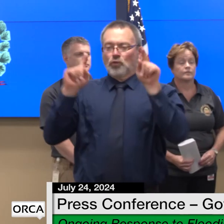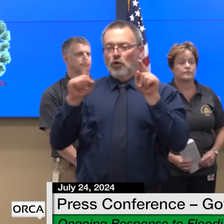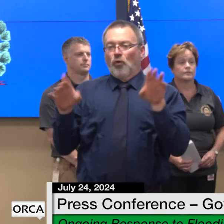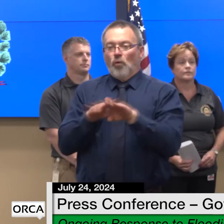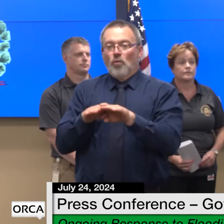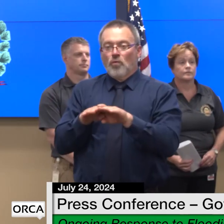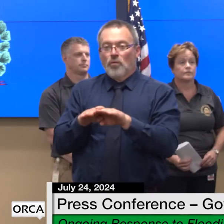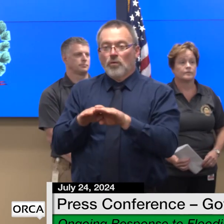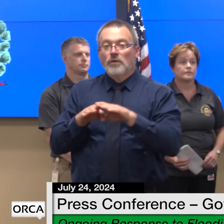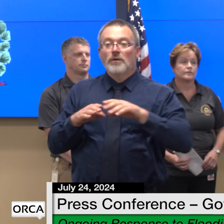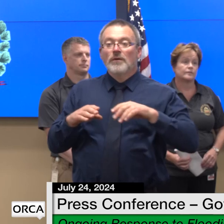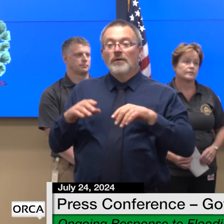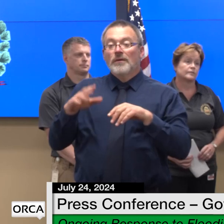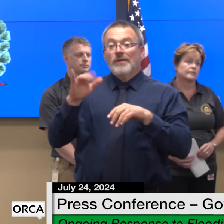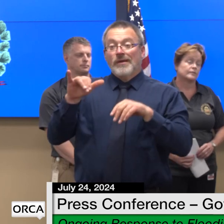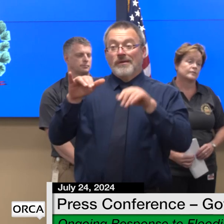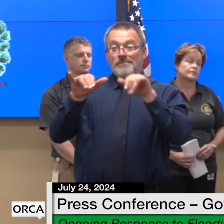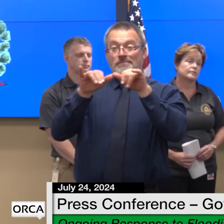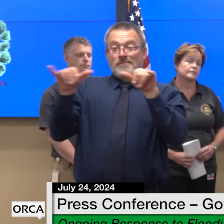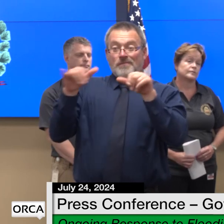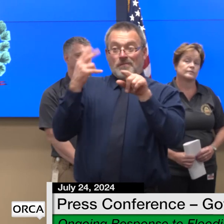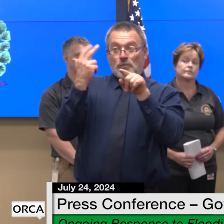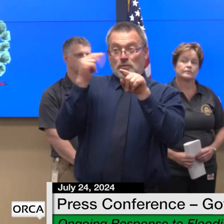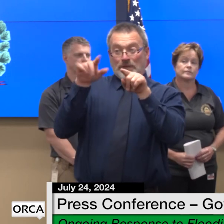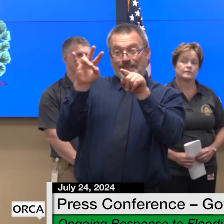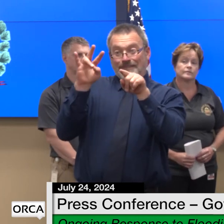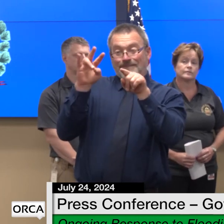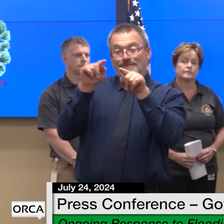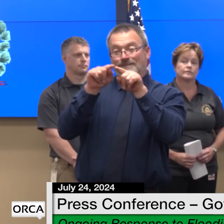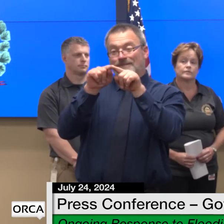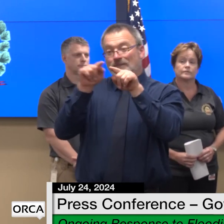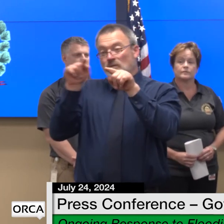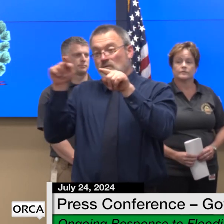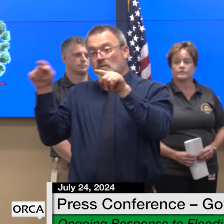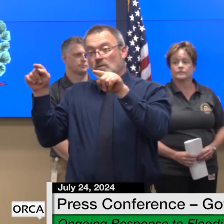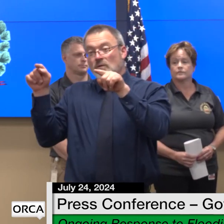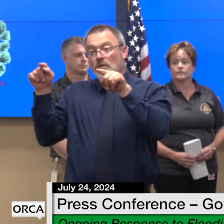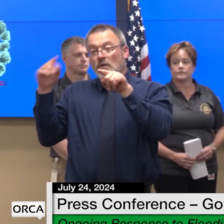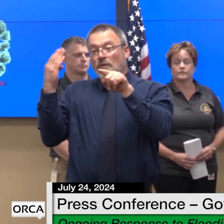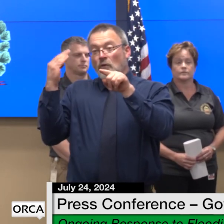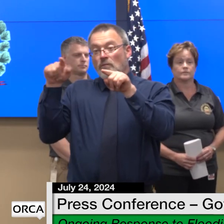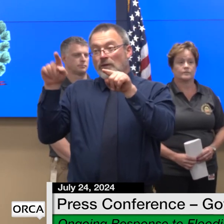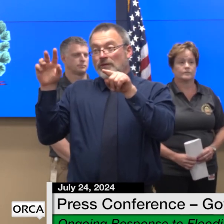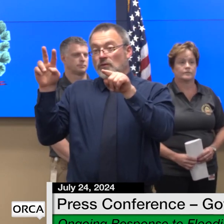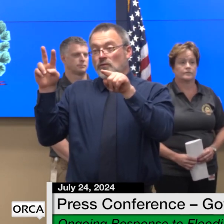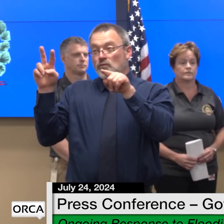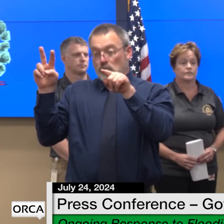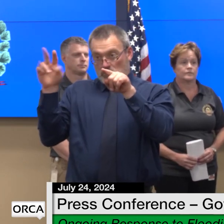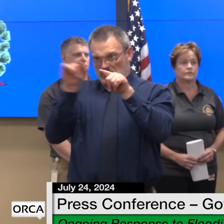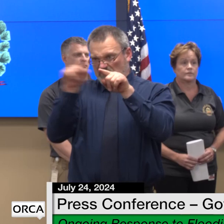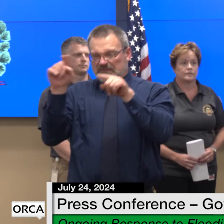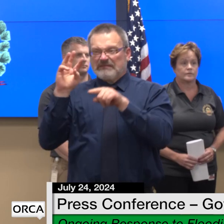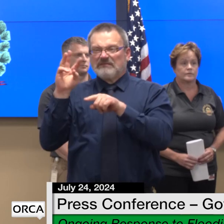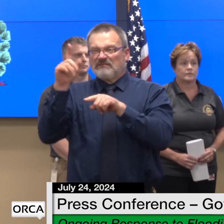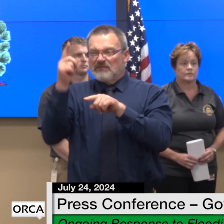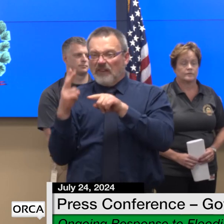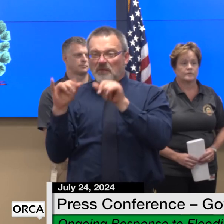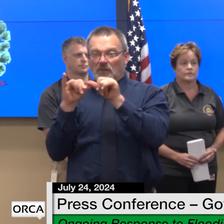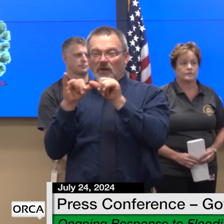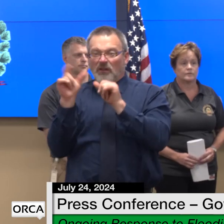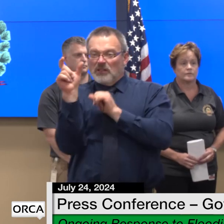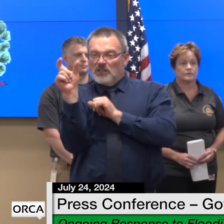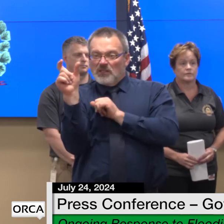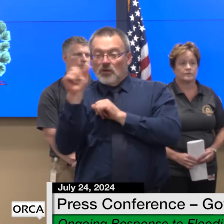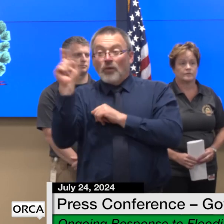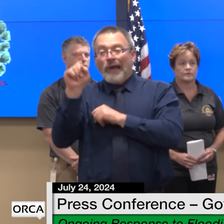From milepost 13.7 to 14.2 in Danville